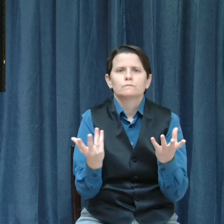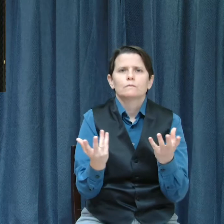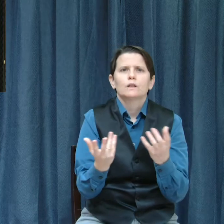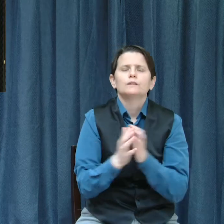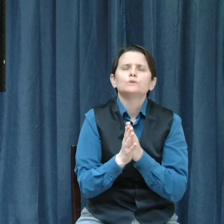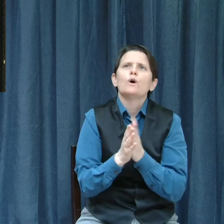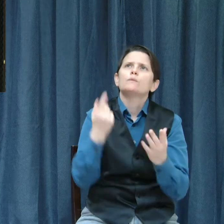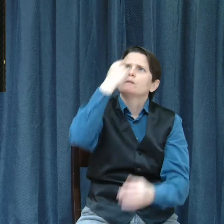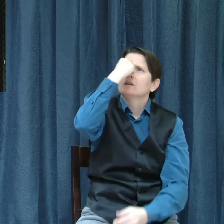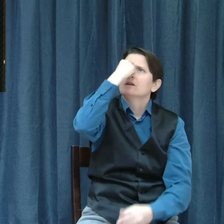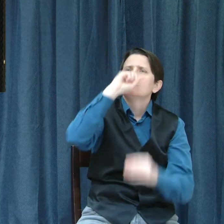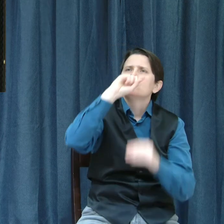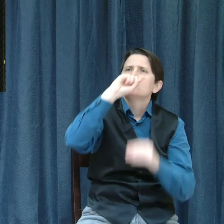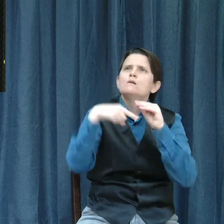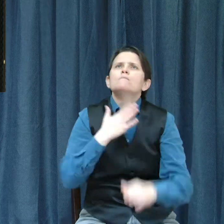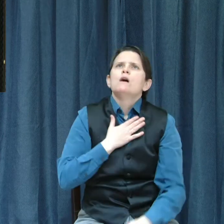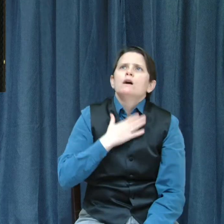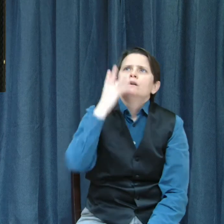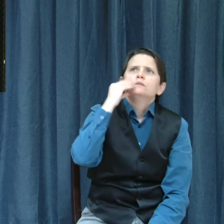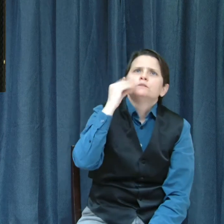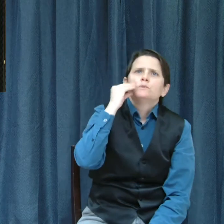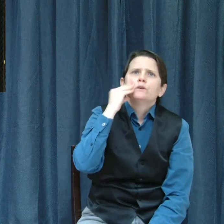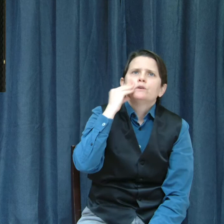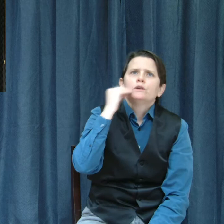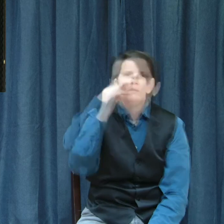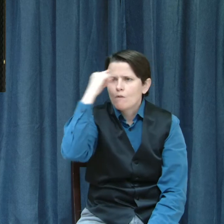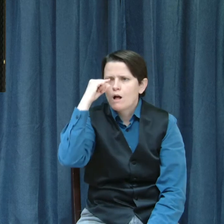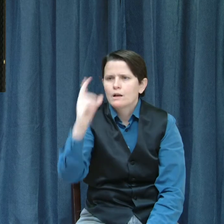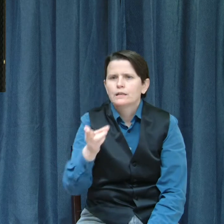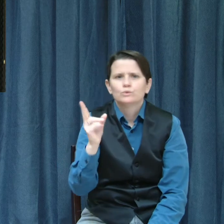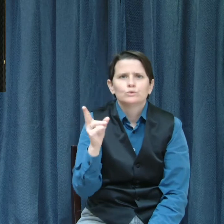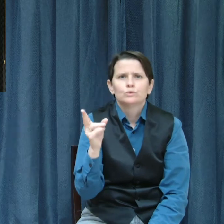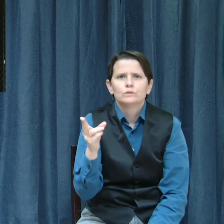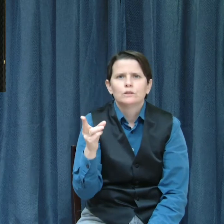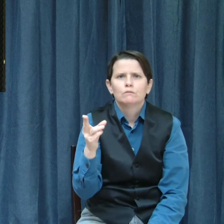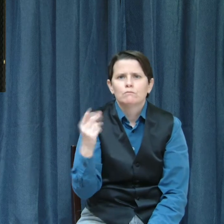I've experienced Black history in my life,